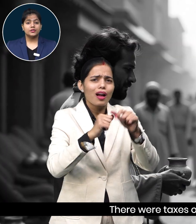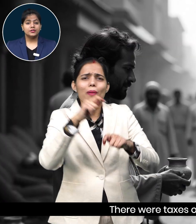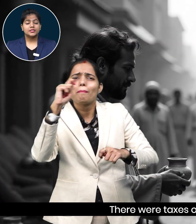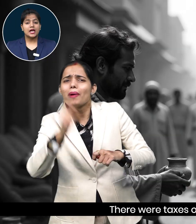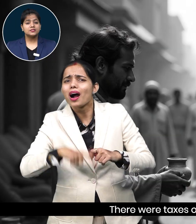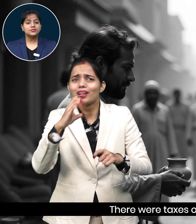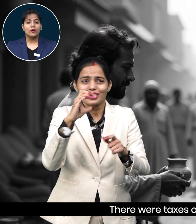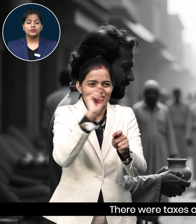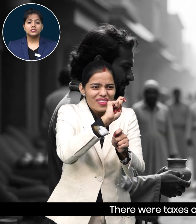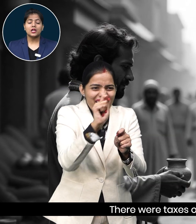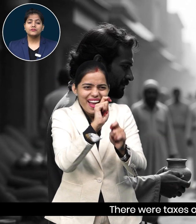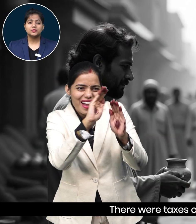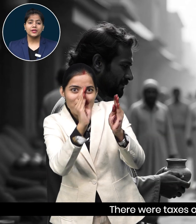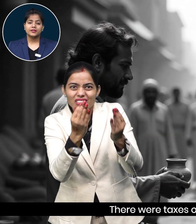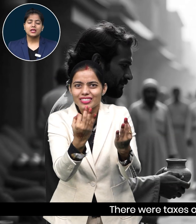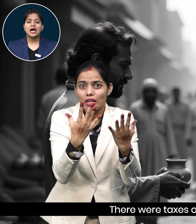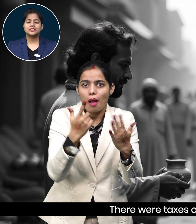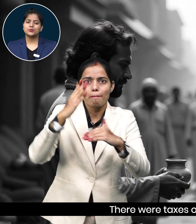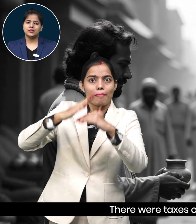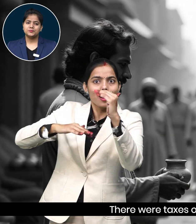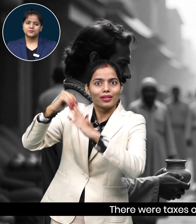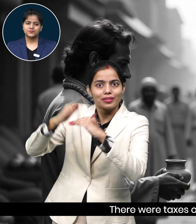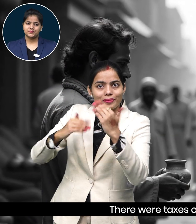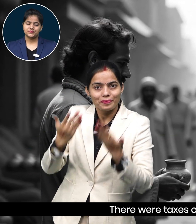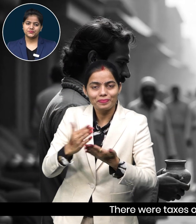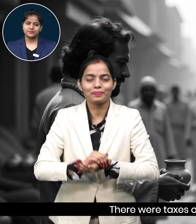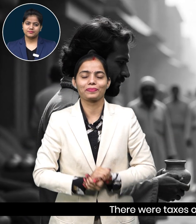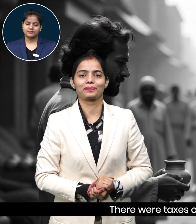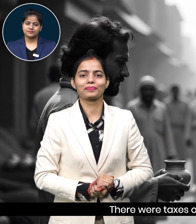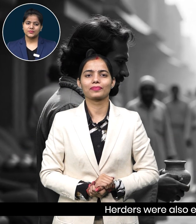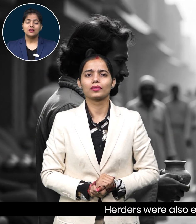There were taxes on craftsmen as well.